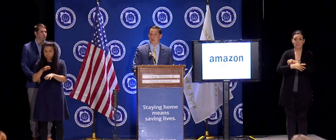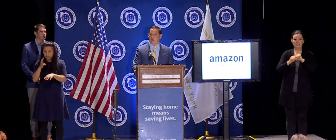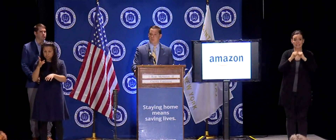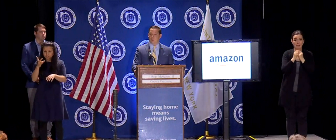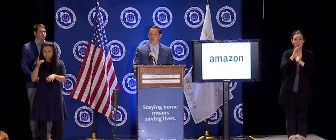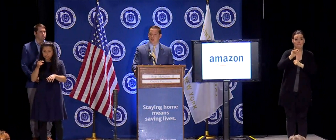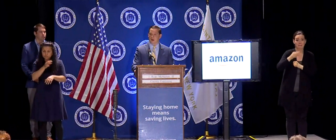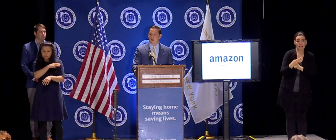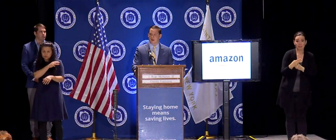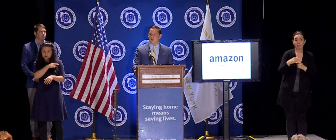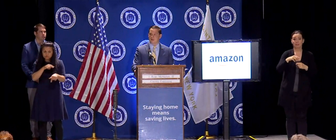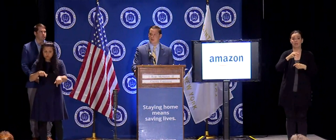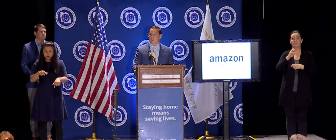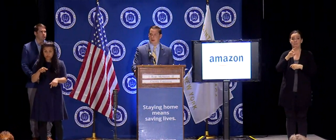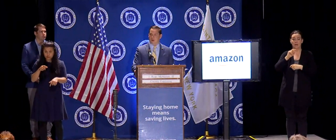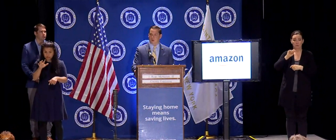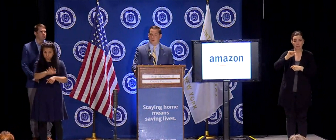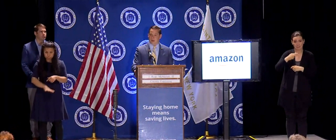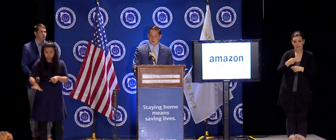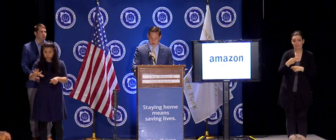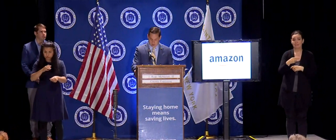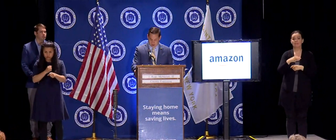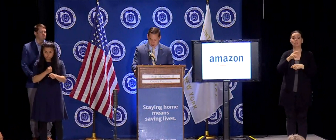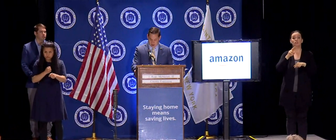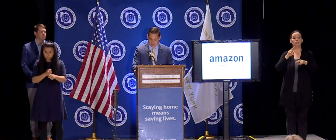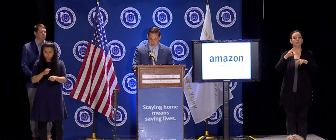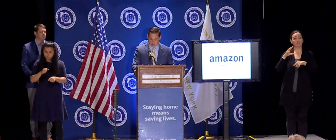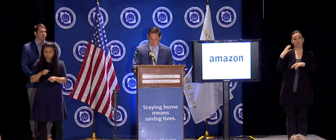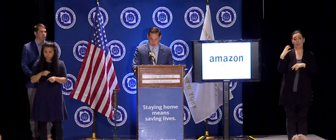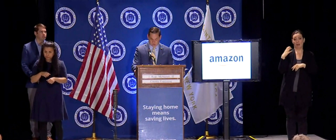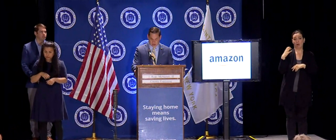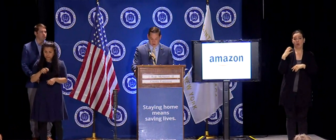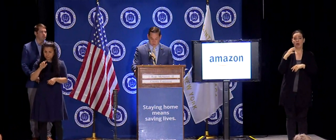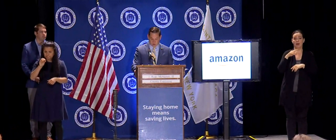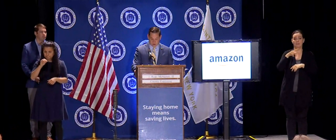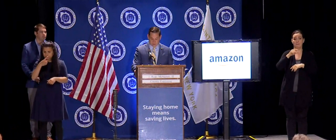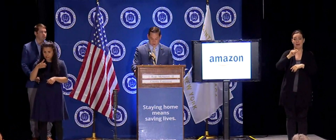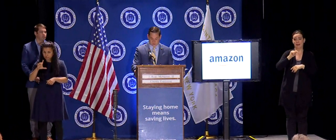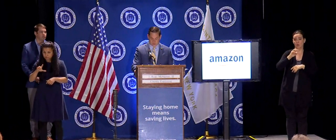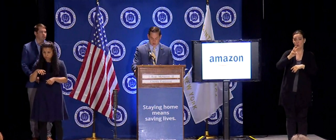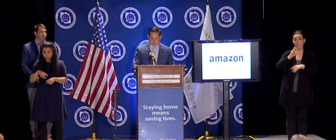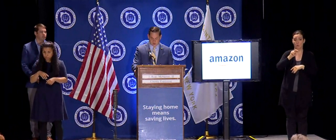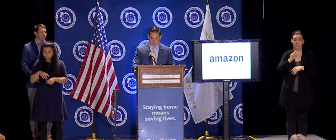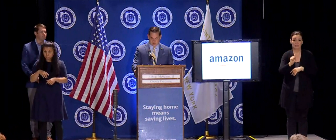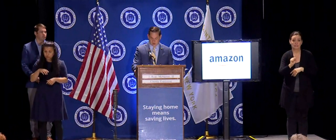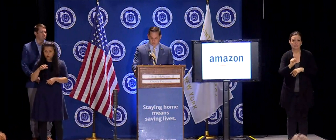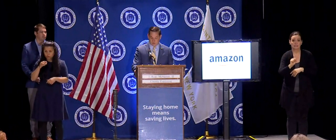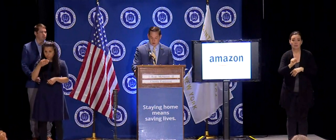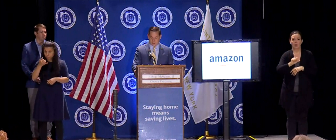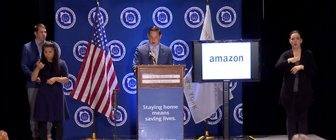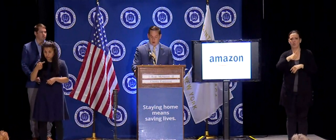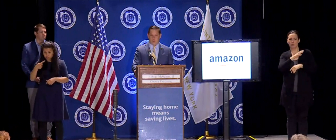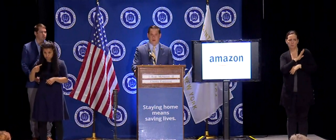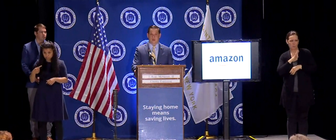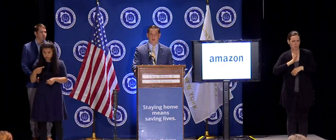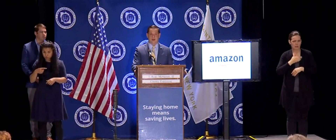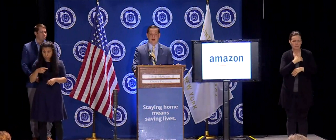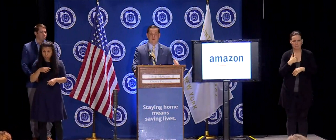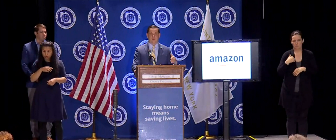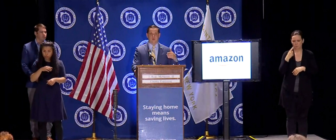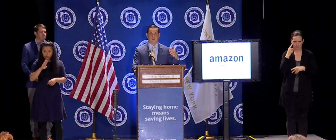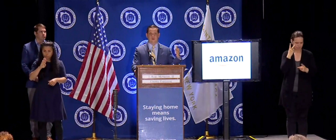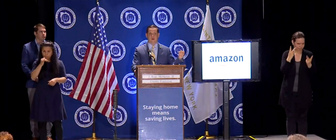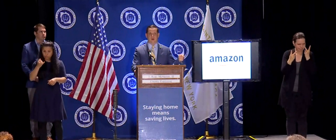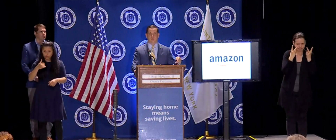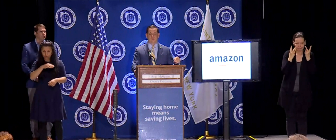our OSIDA board chair is here, Pat Hogan, and all of our OSIDA board members. Certainly, if you look at how quickly they